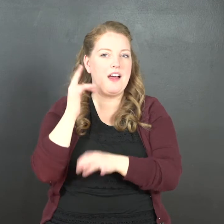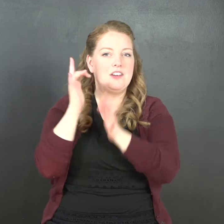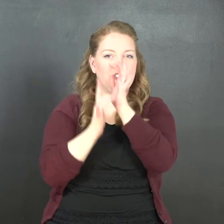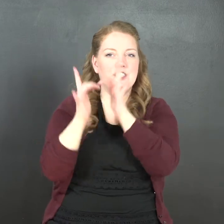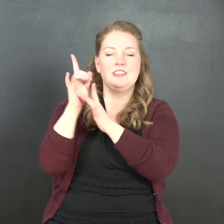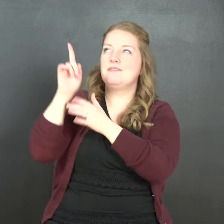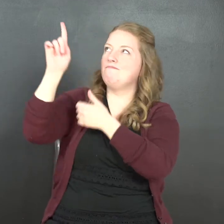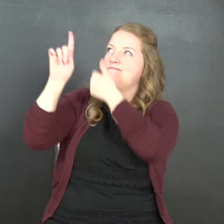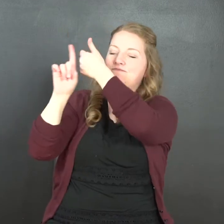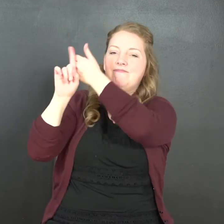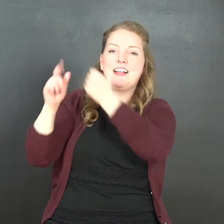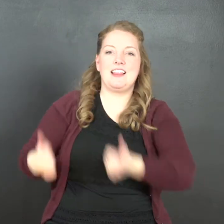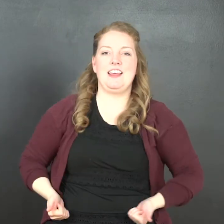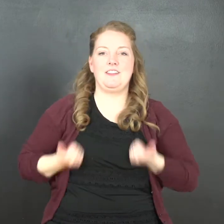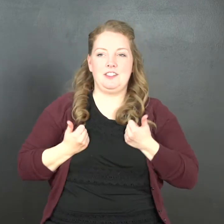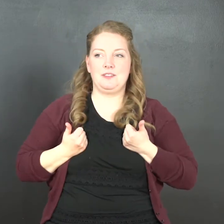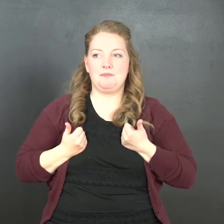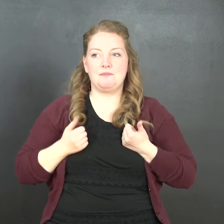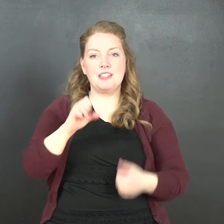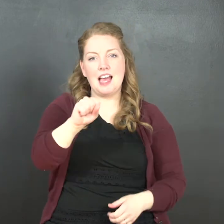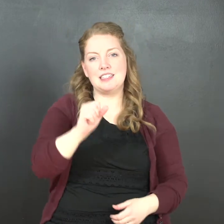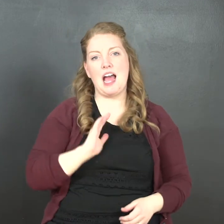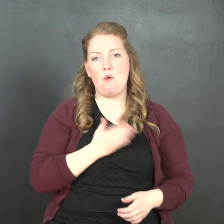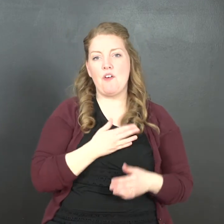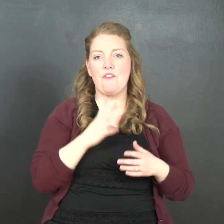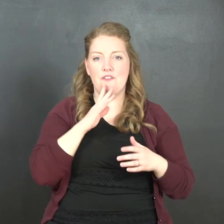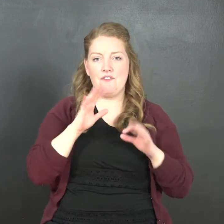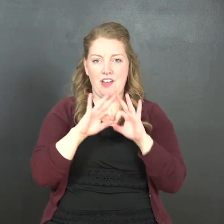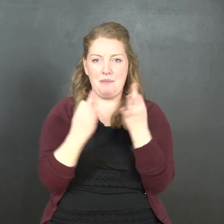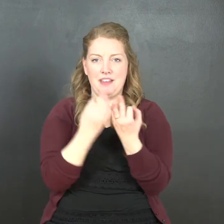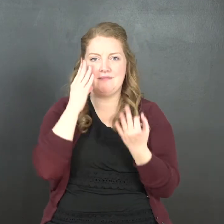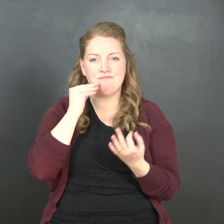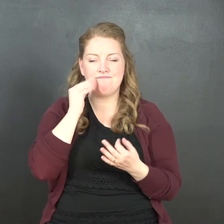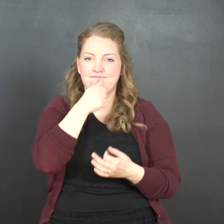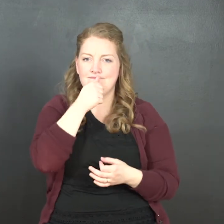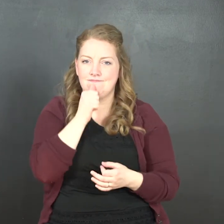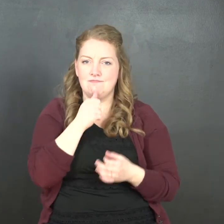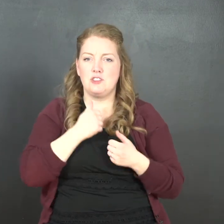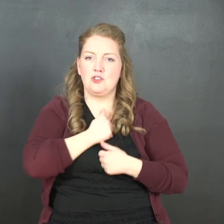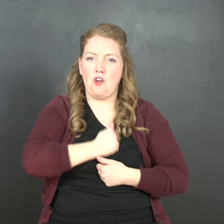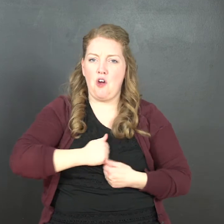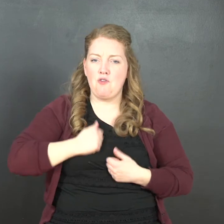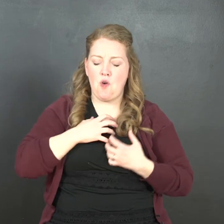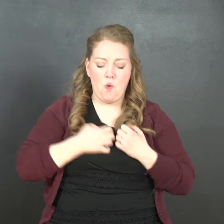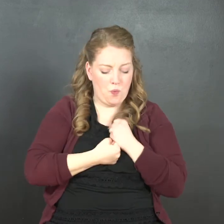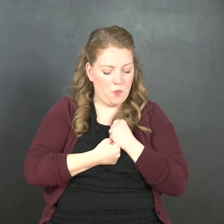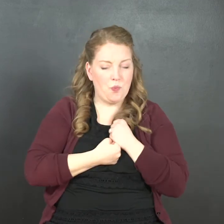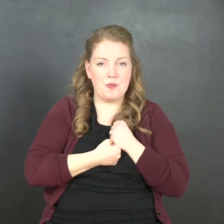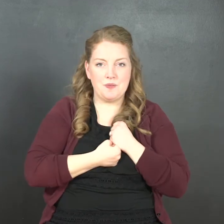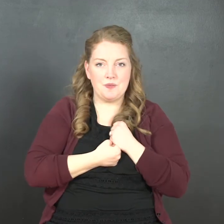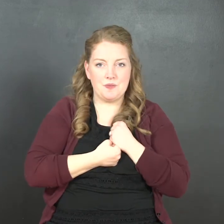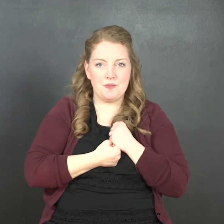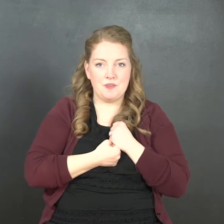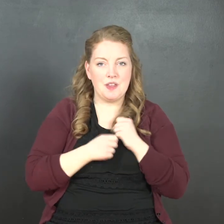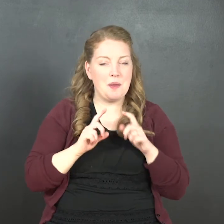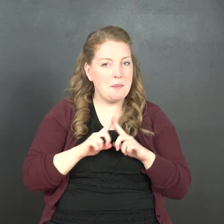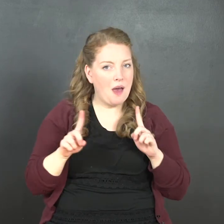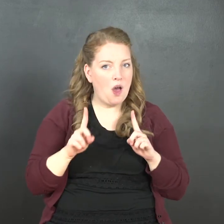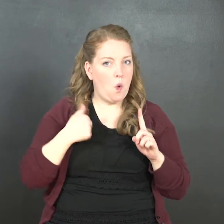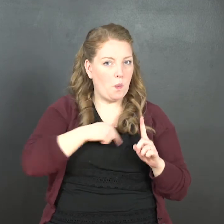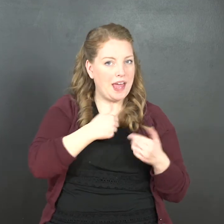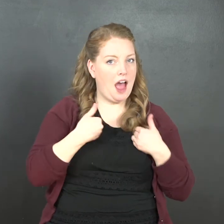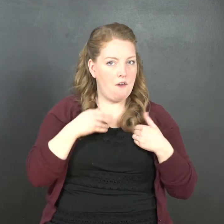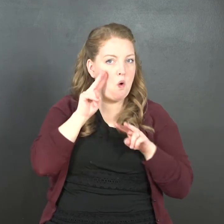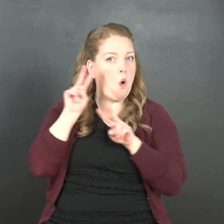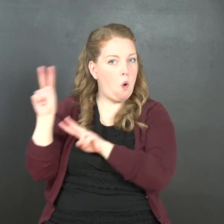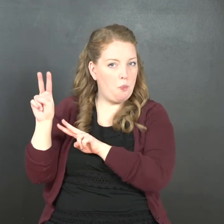sad. And yes, today there's grief and there's sorrow. But there's hope. And the